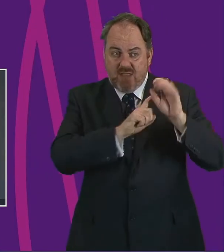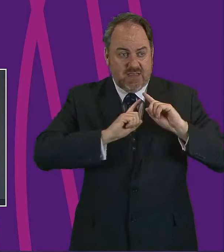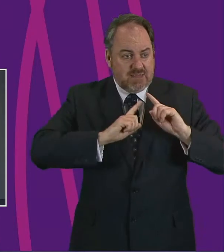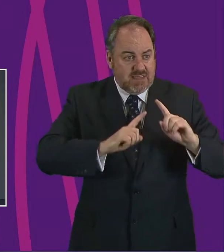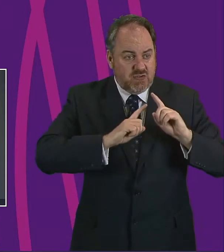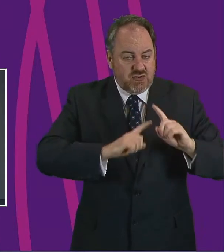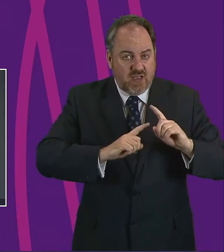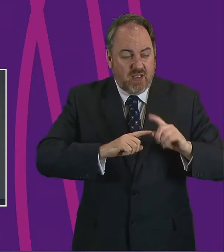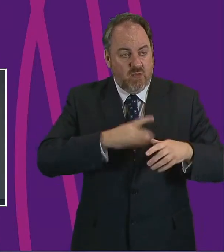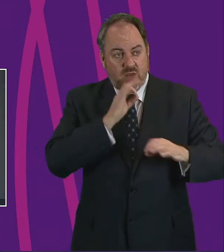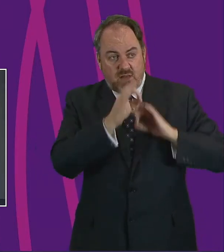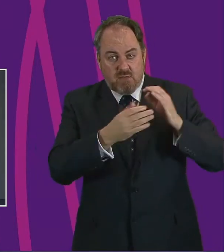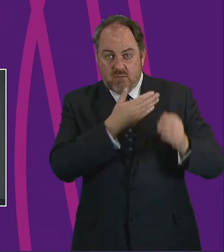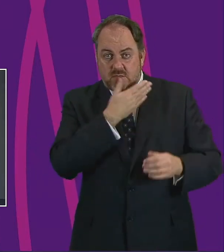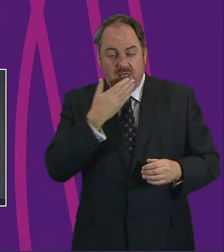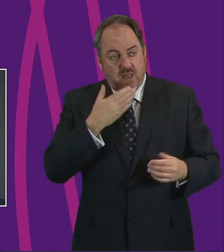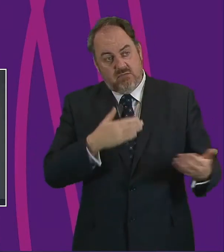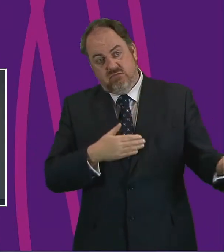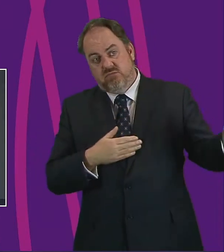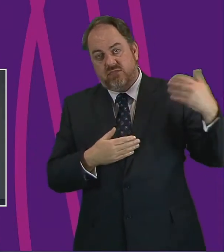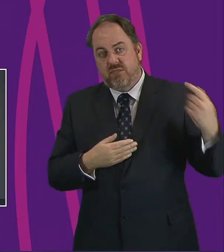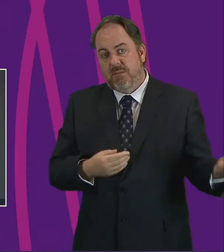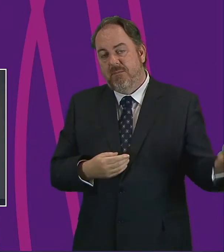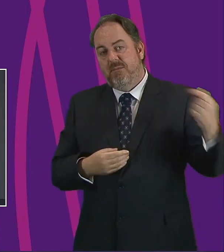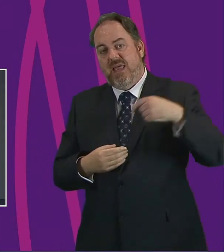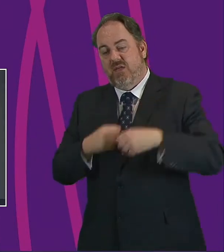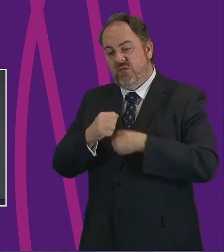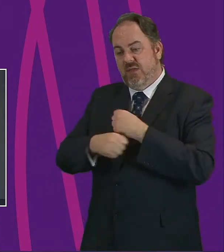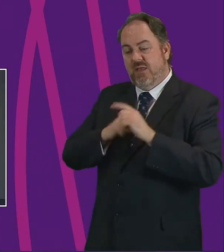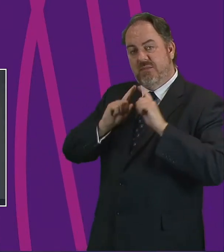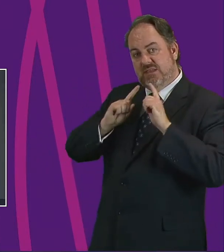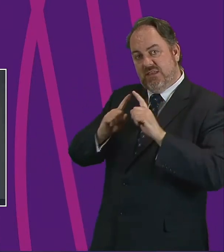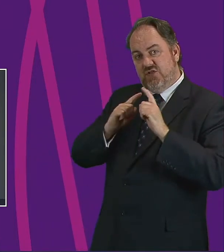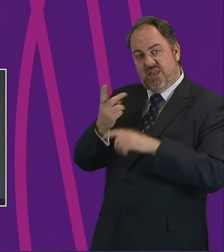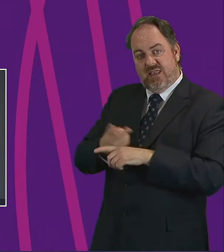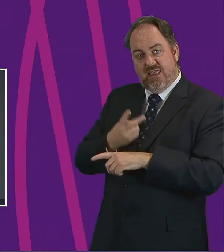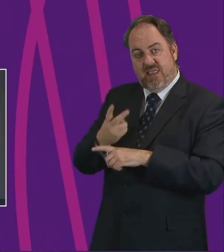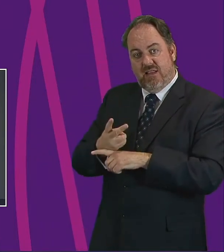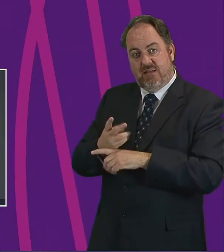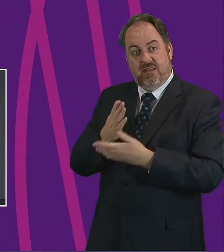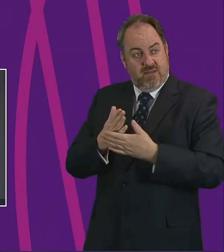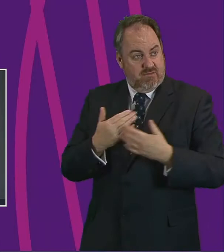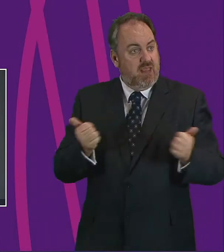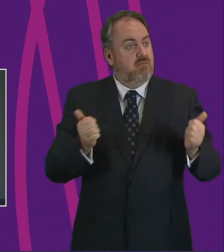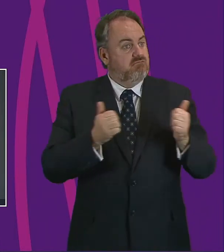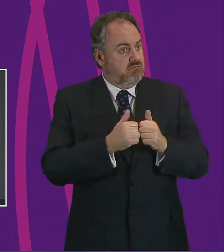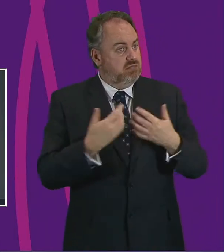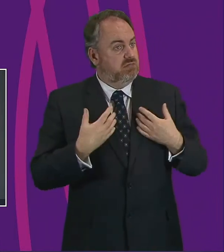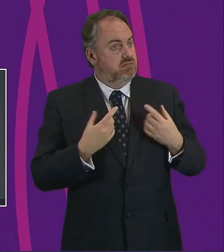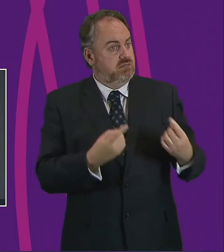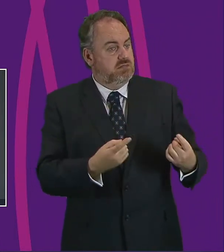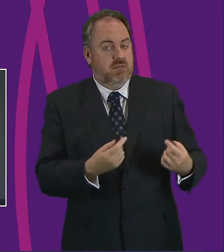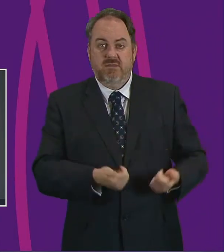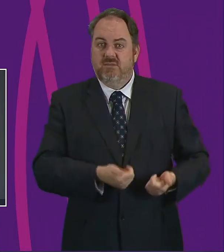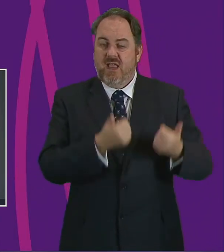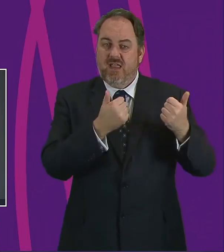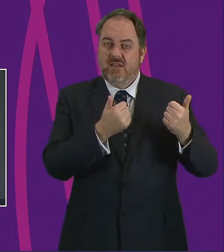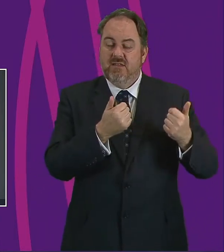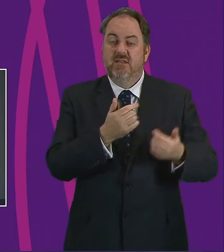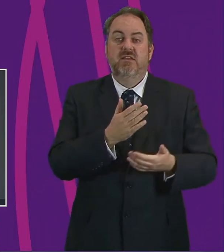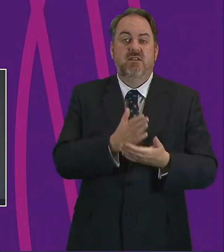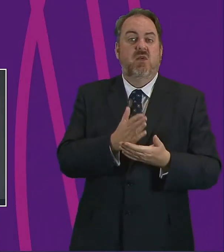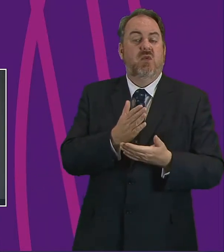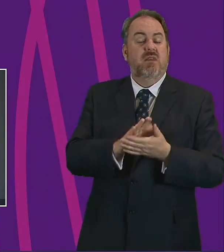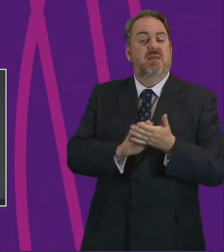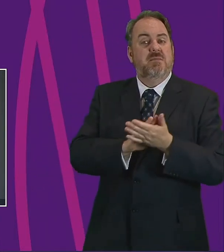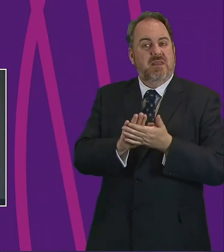contribute and participate in formal education, should they wish to do so. And obviously, that will be of